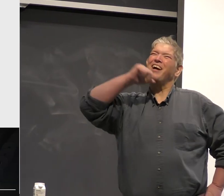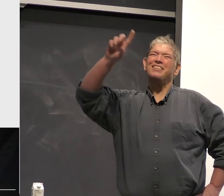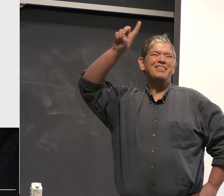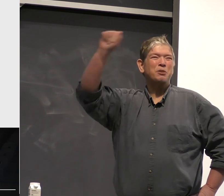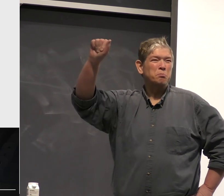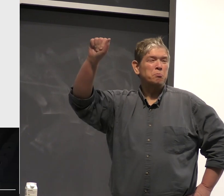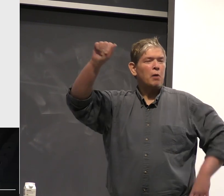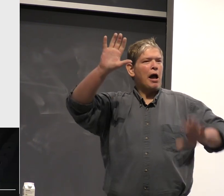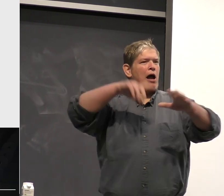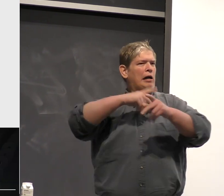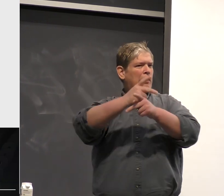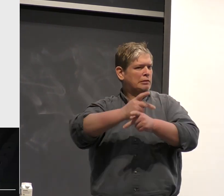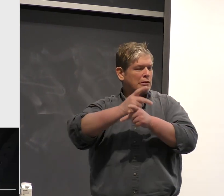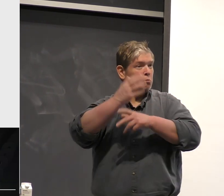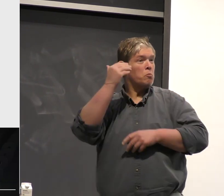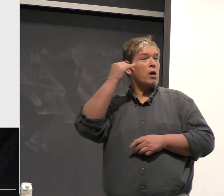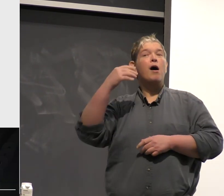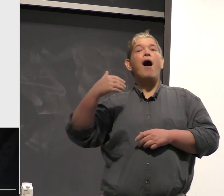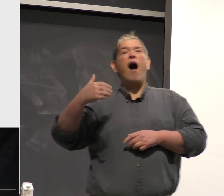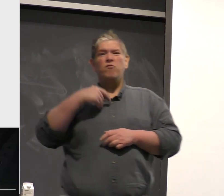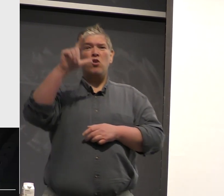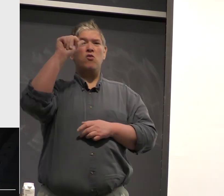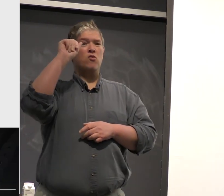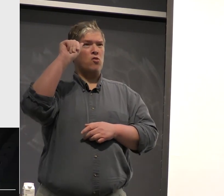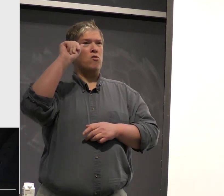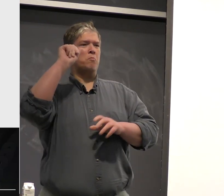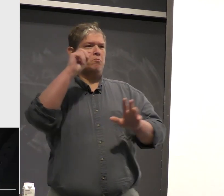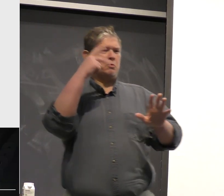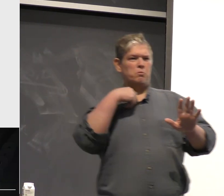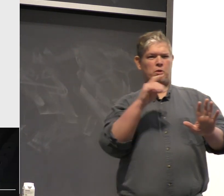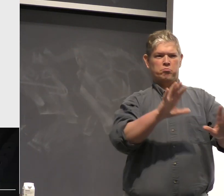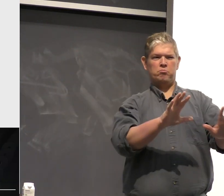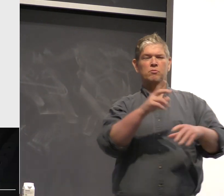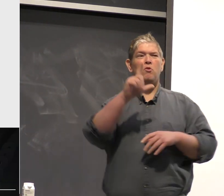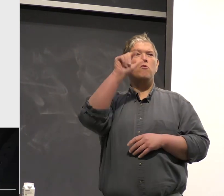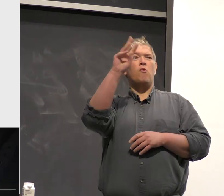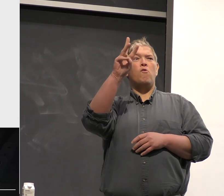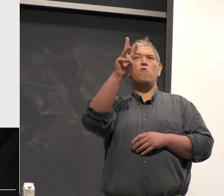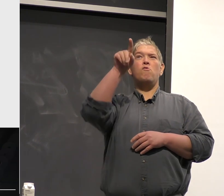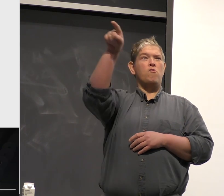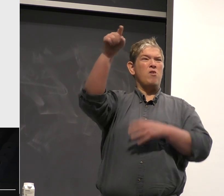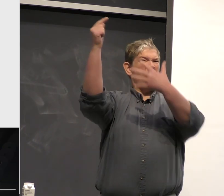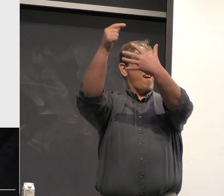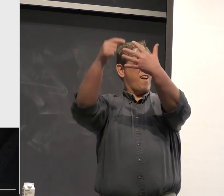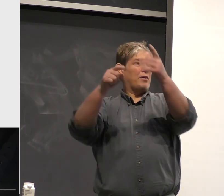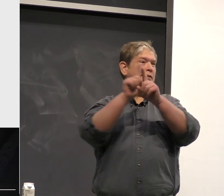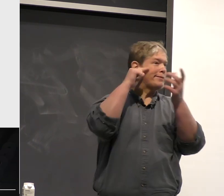But then you say, you're not disabled, but you have to be careful because there are laws, right? And the law